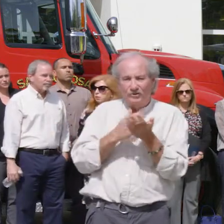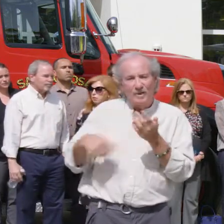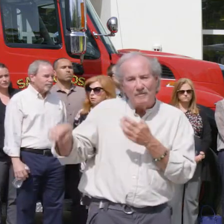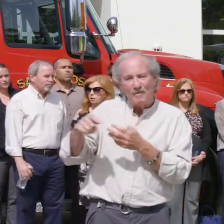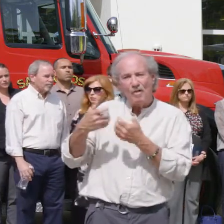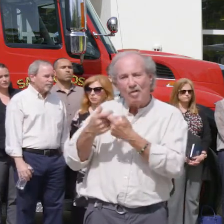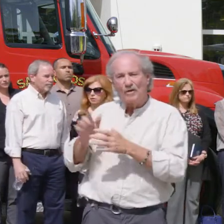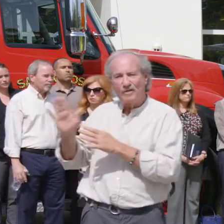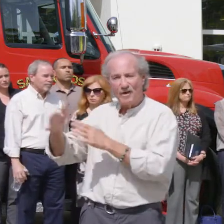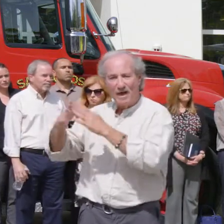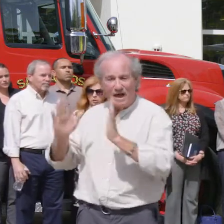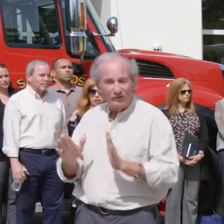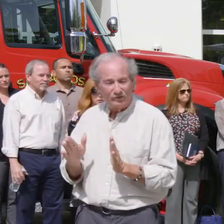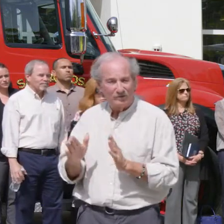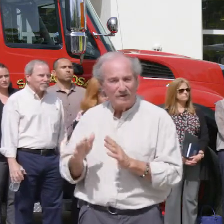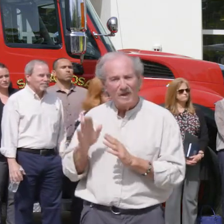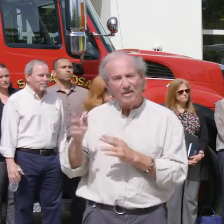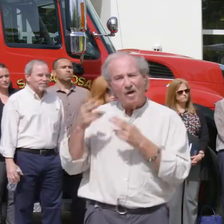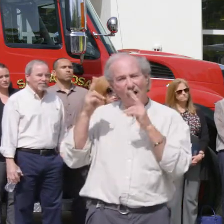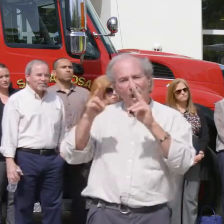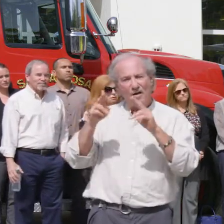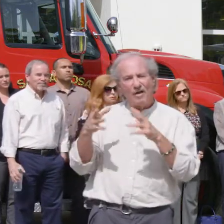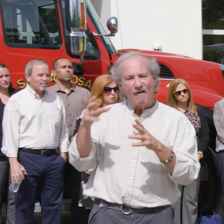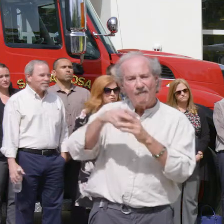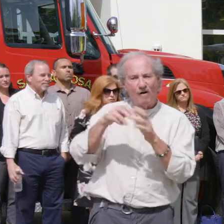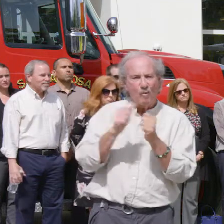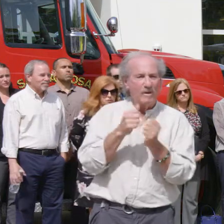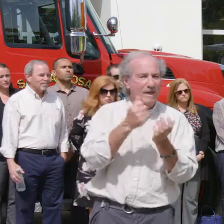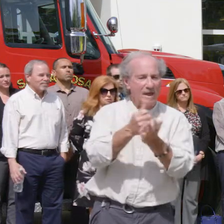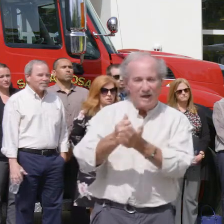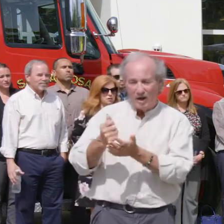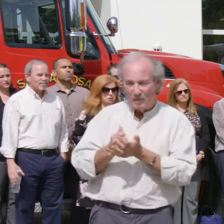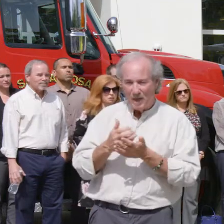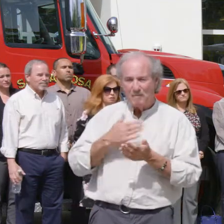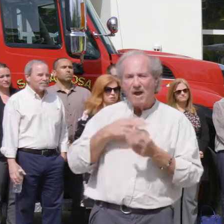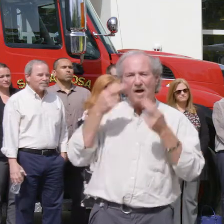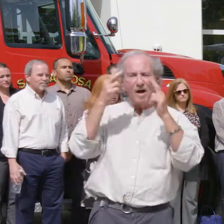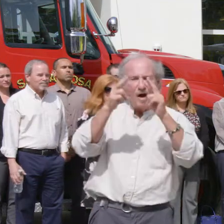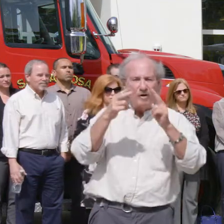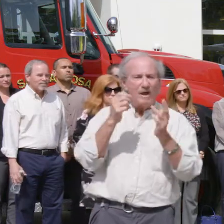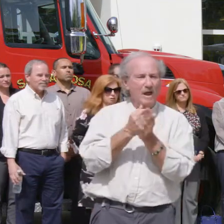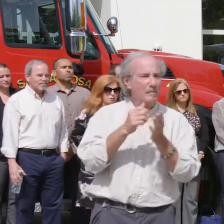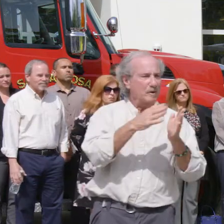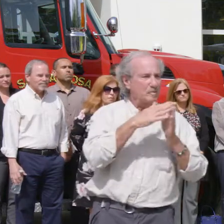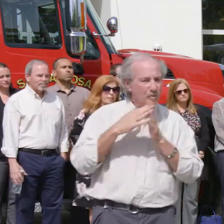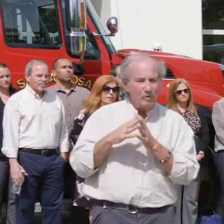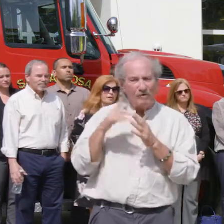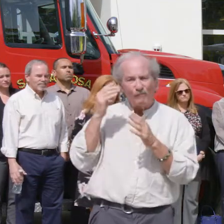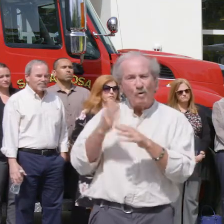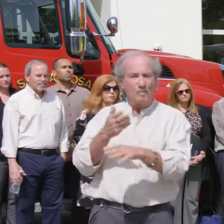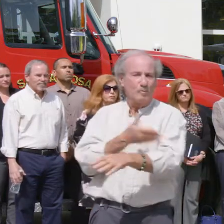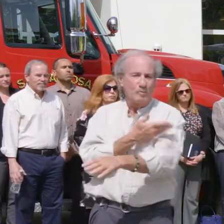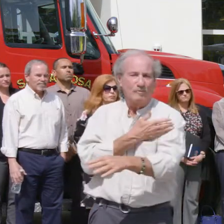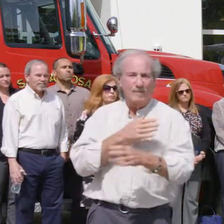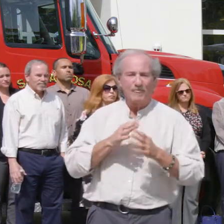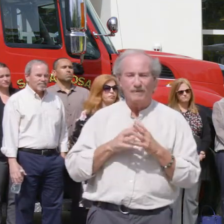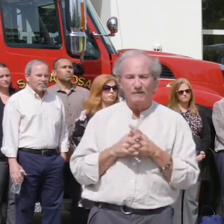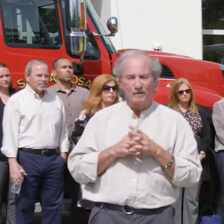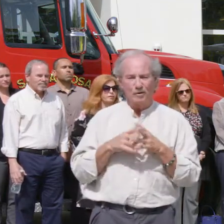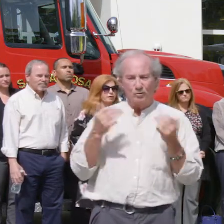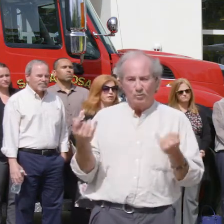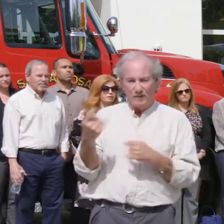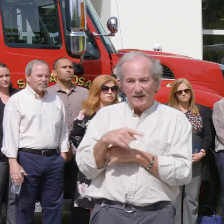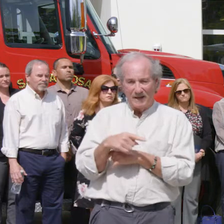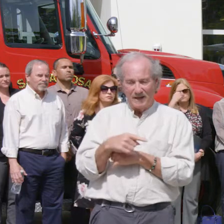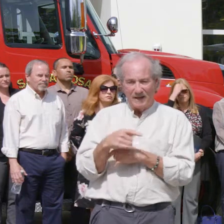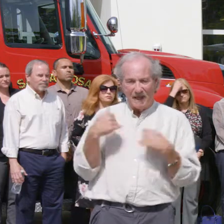their houses. And it was their honor to be part of the mission, and it's our honor to be part of the community that helped rebuild this. To date,